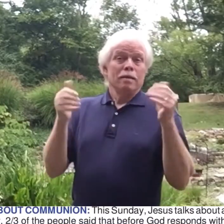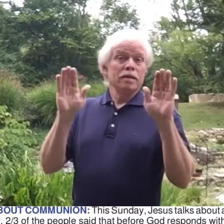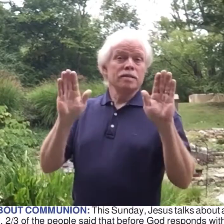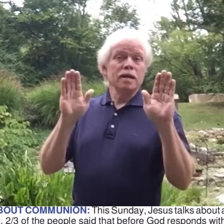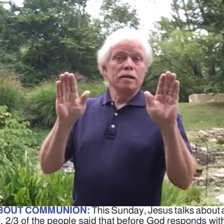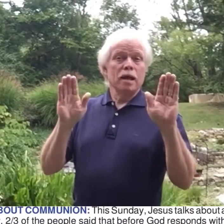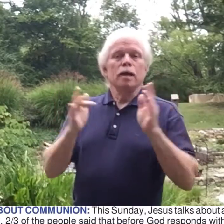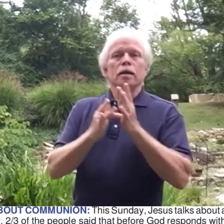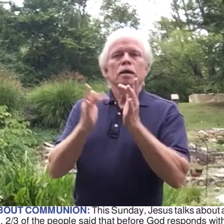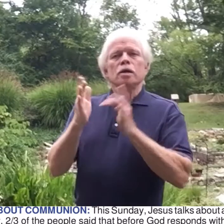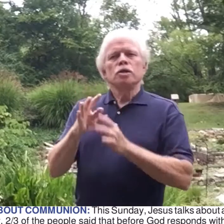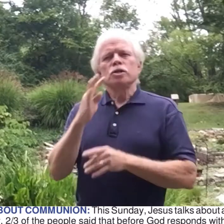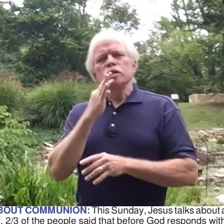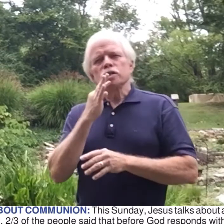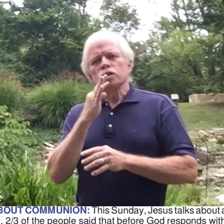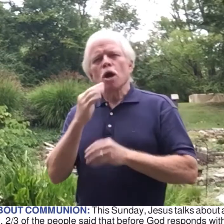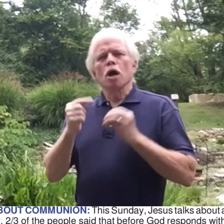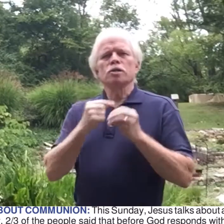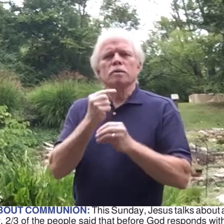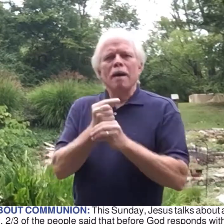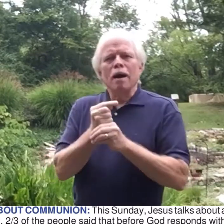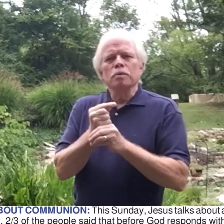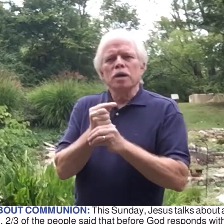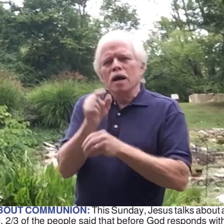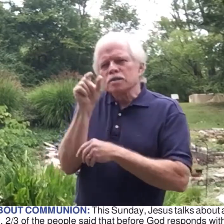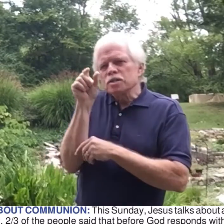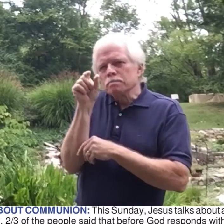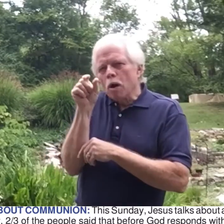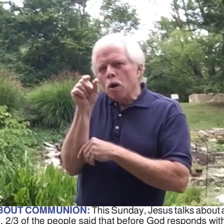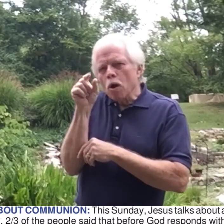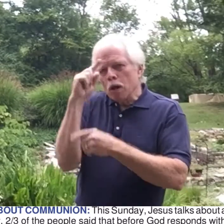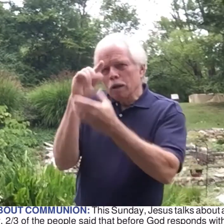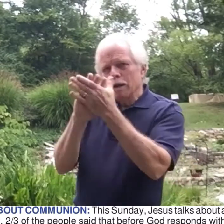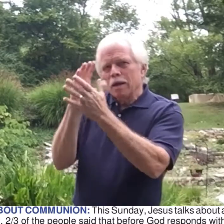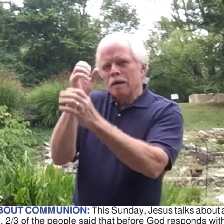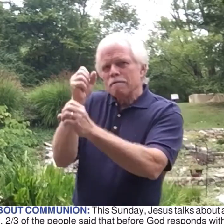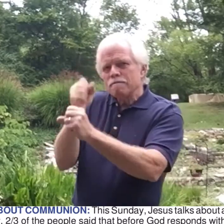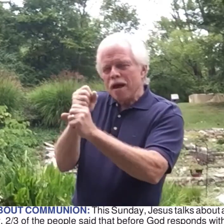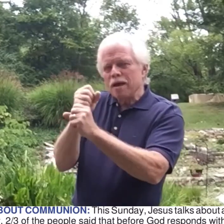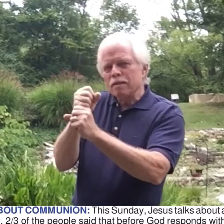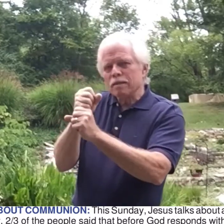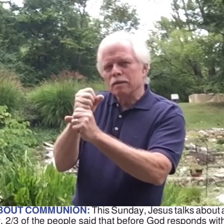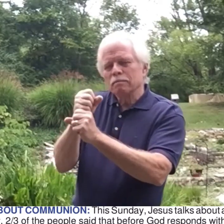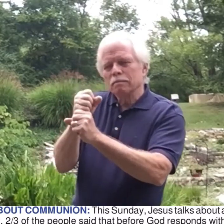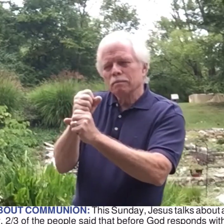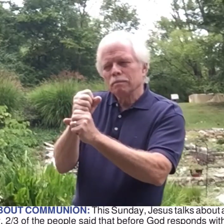This Sunday, Jesus talks about a small faith